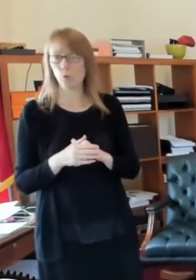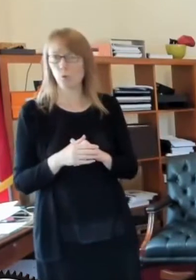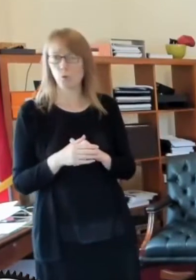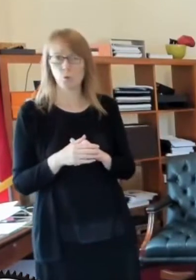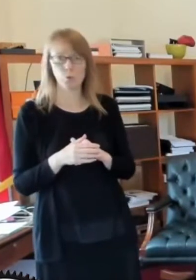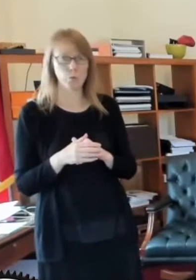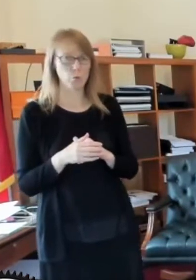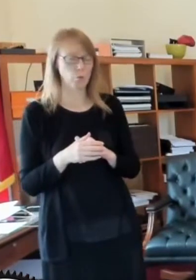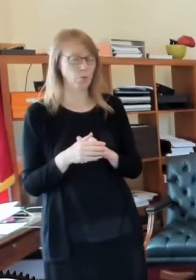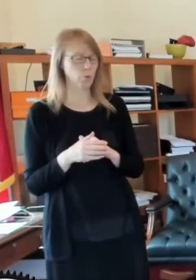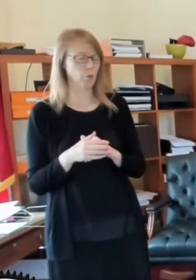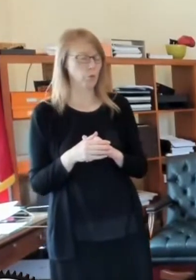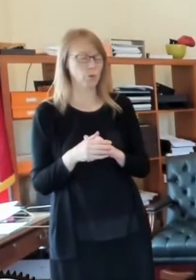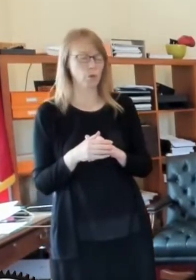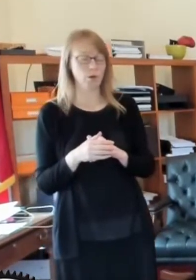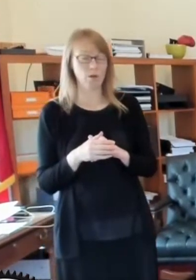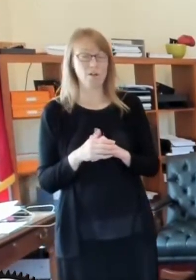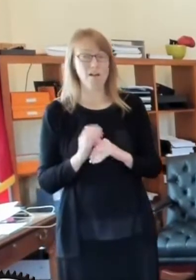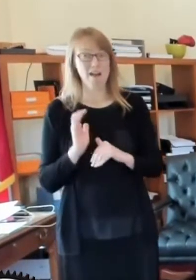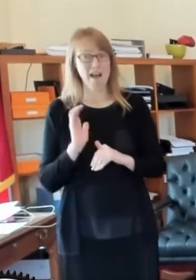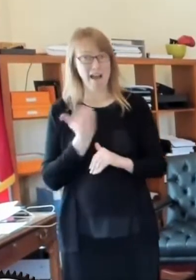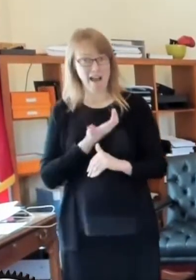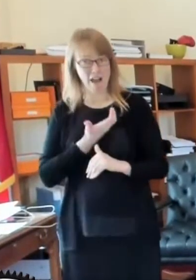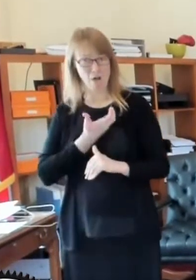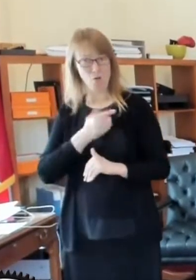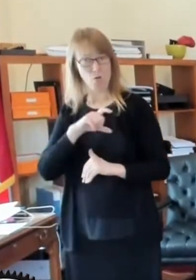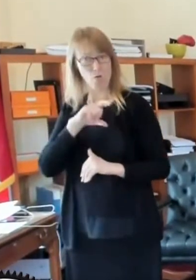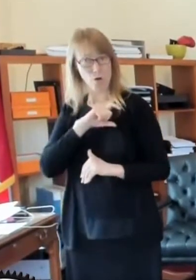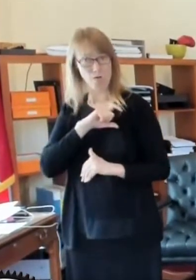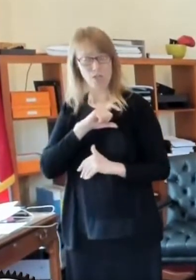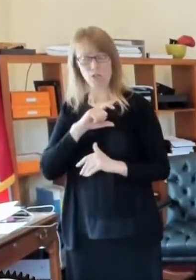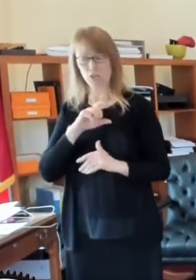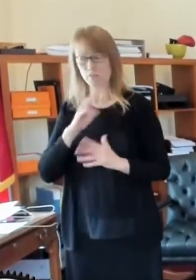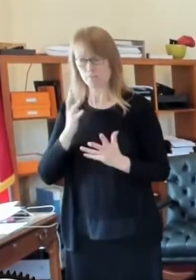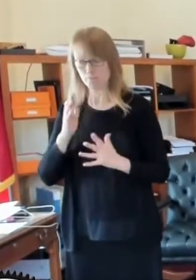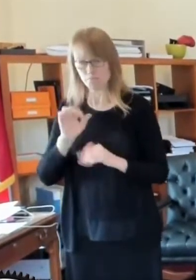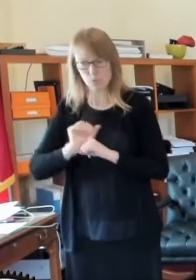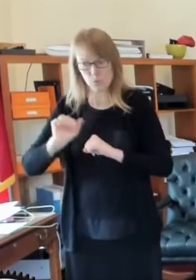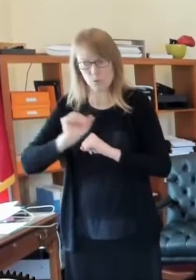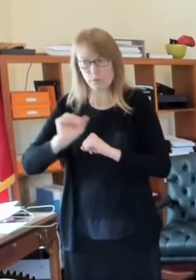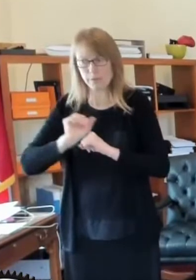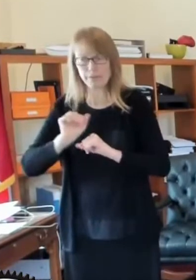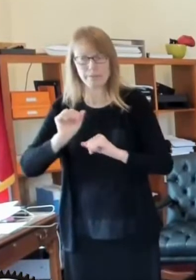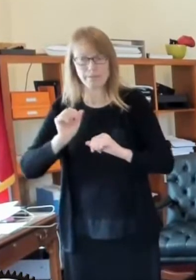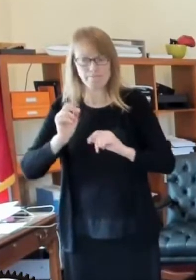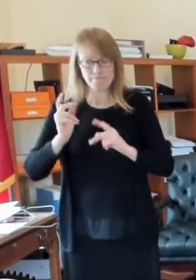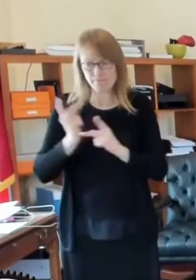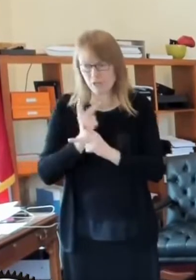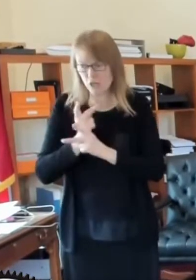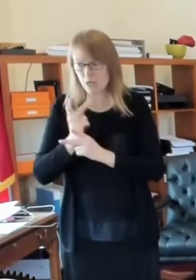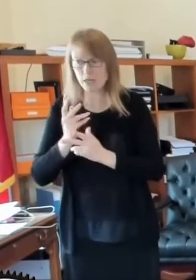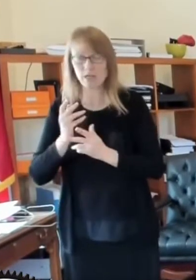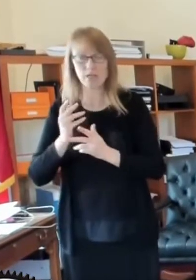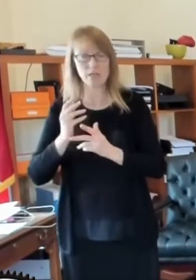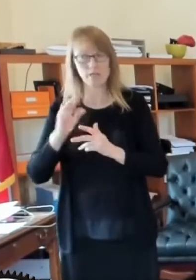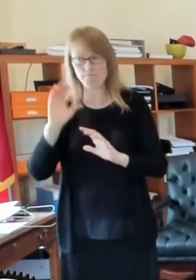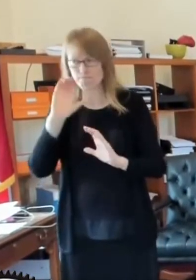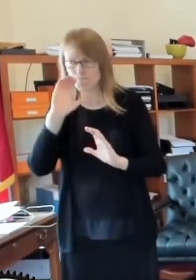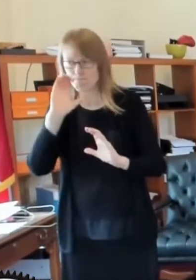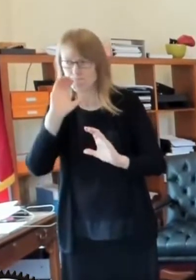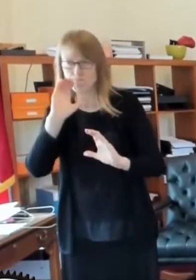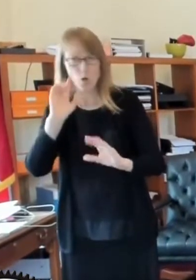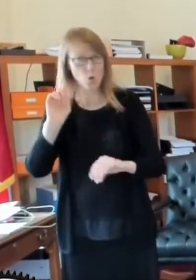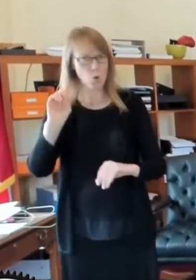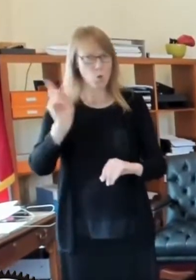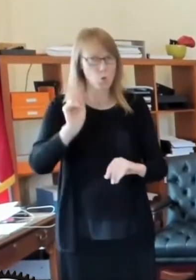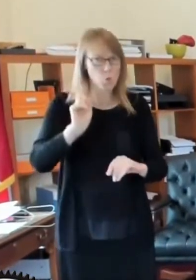officers are working very hard to find the shooters, the perpetrators